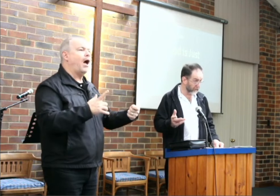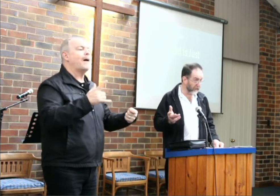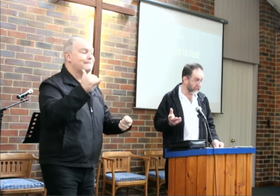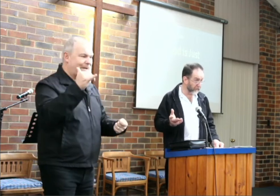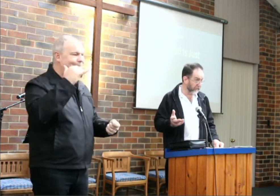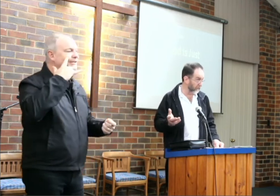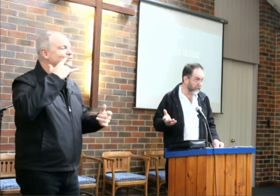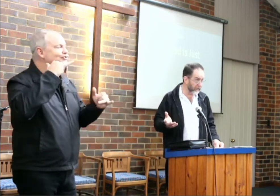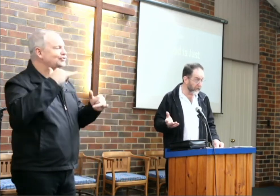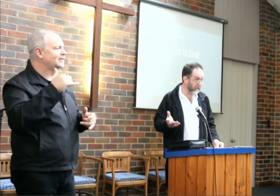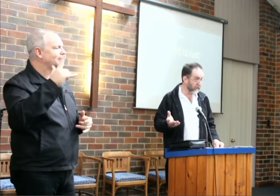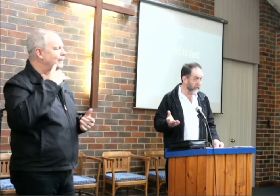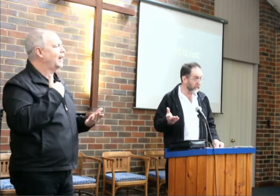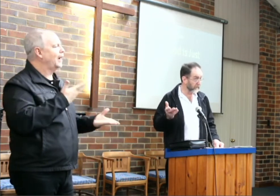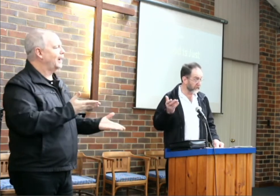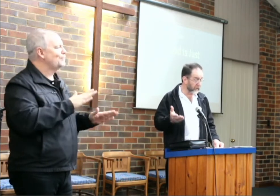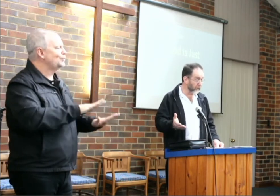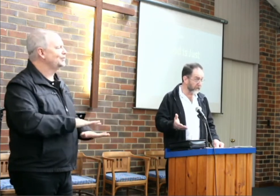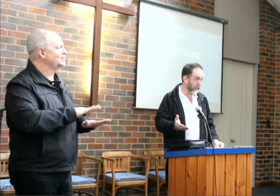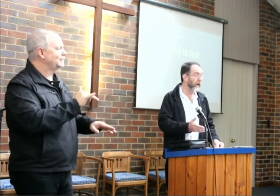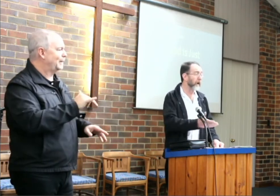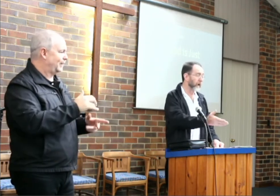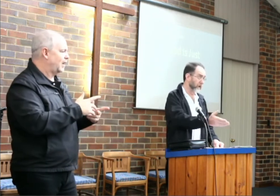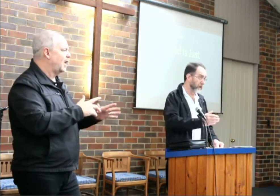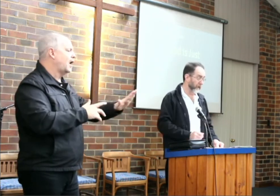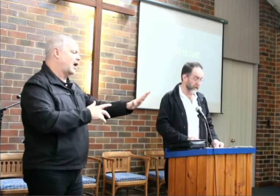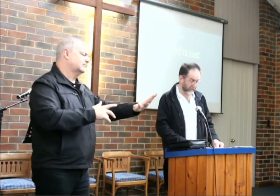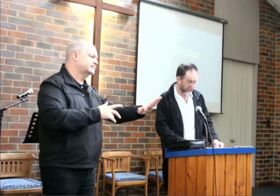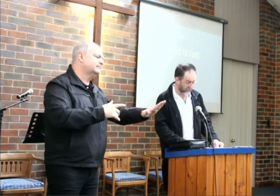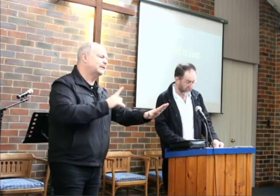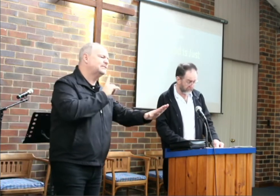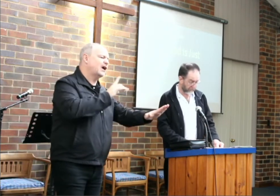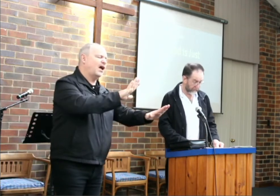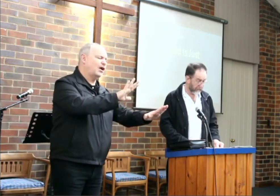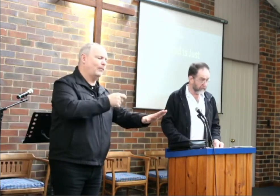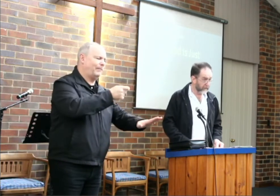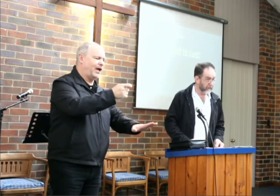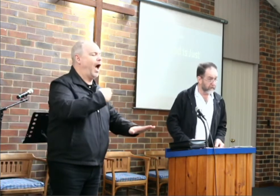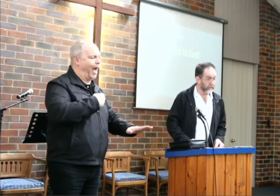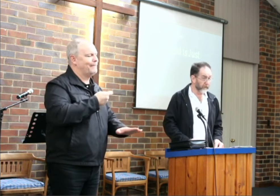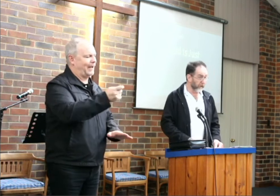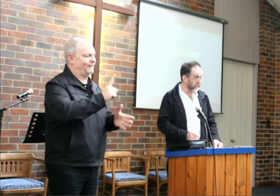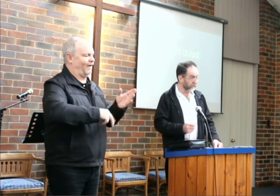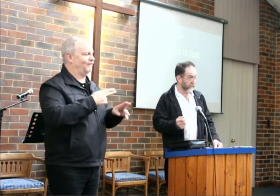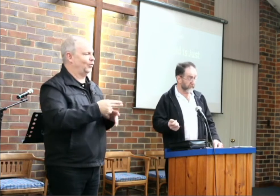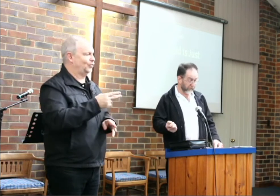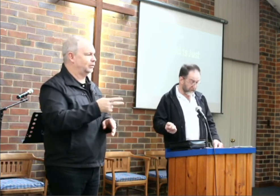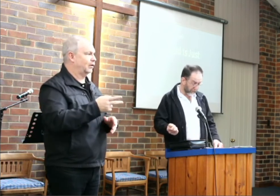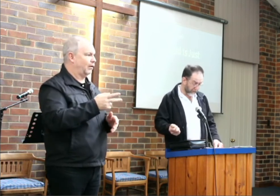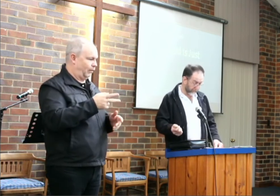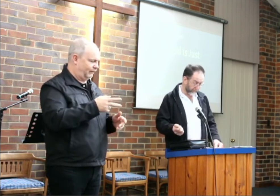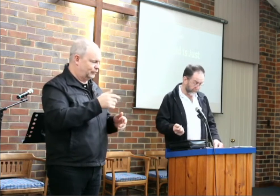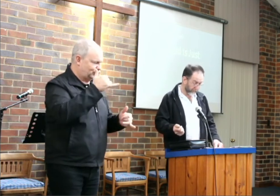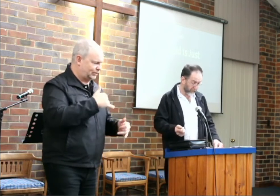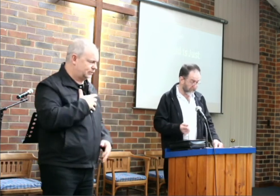You can't afford it. You haven't got the money. Someone might say, I'll pay the fine for you. So the fine is